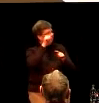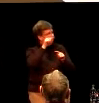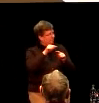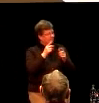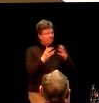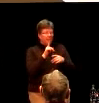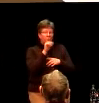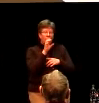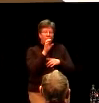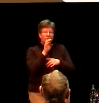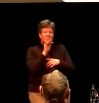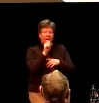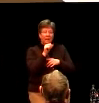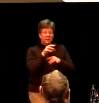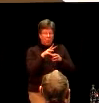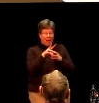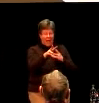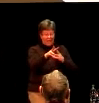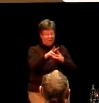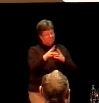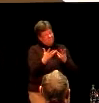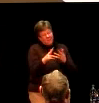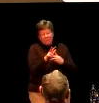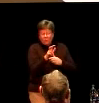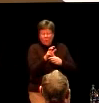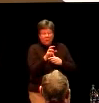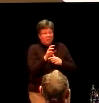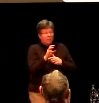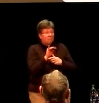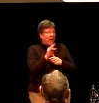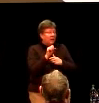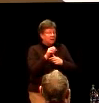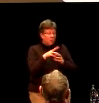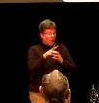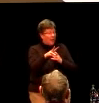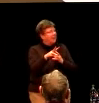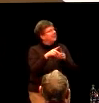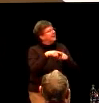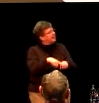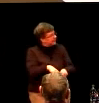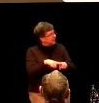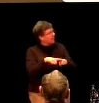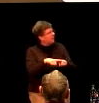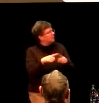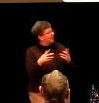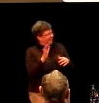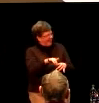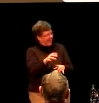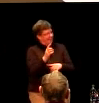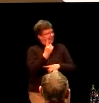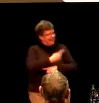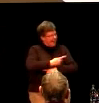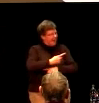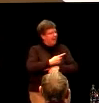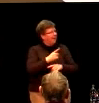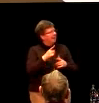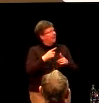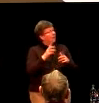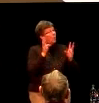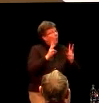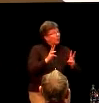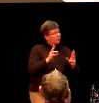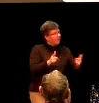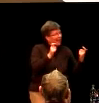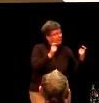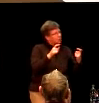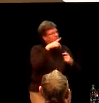maybe 100 miles wide, maybe 300 miles wide. Depends on the day and where it is. They're faster in the winter than they are in